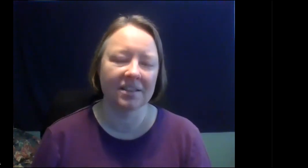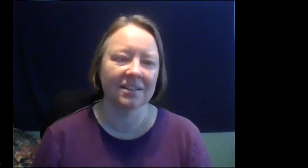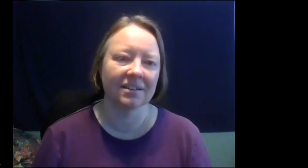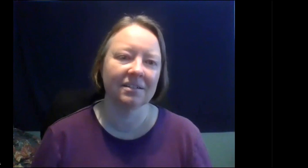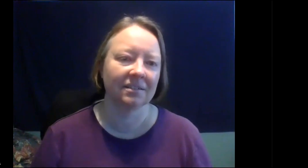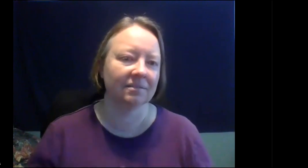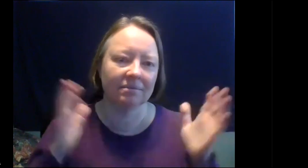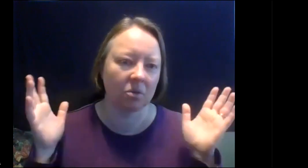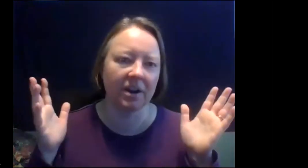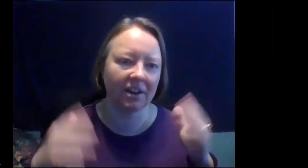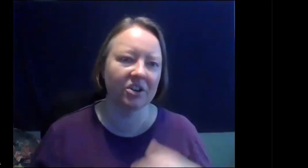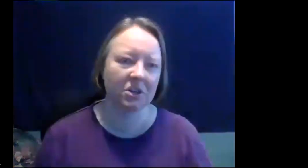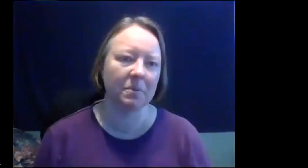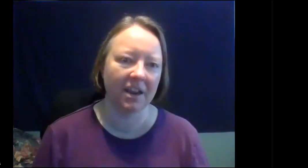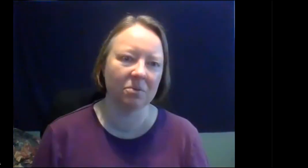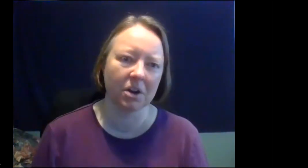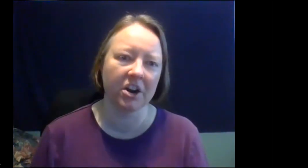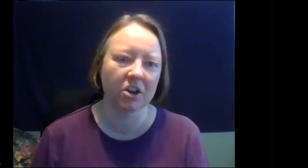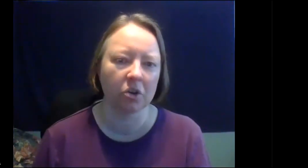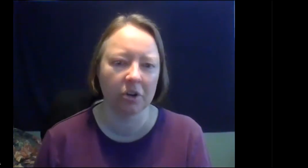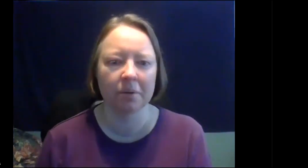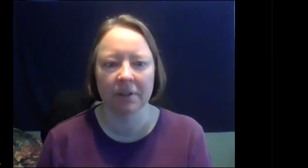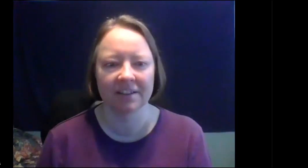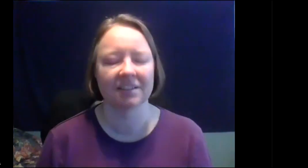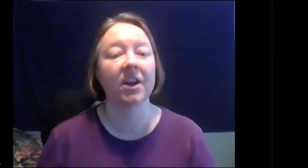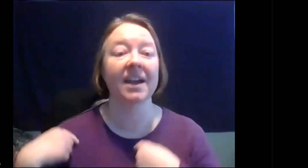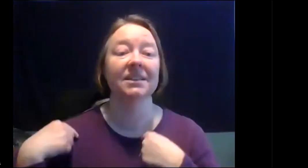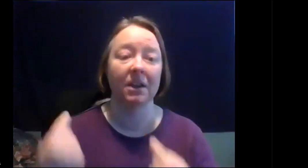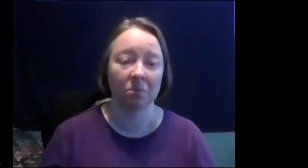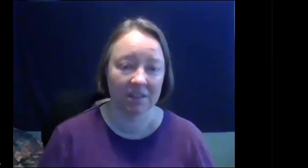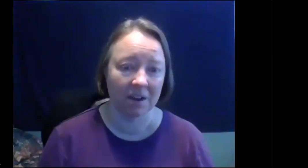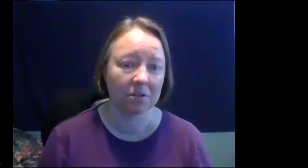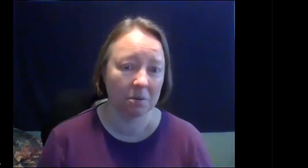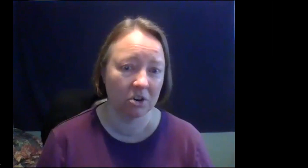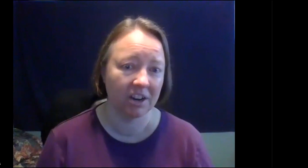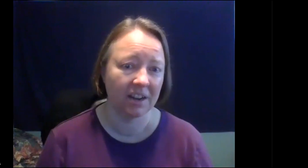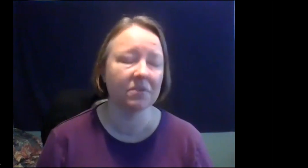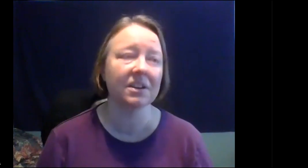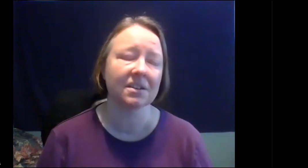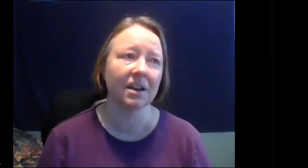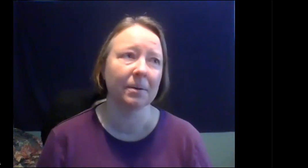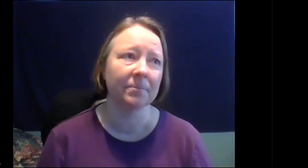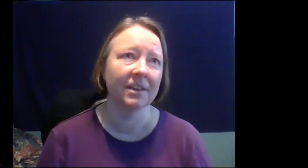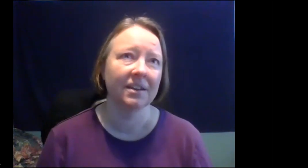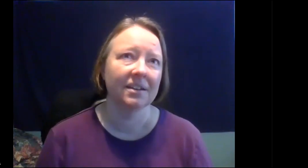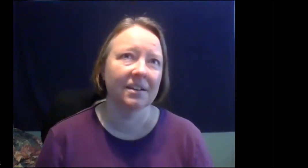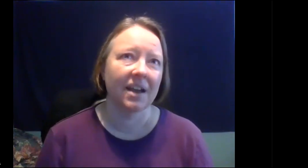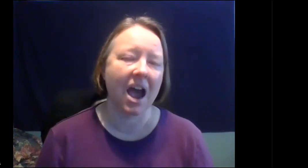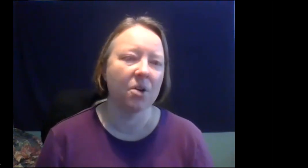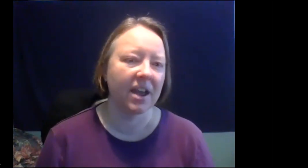quite a large debate regarding cochlear implants, and there has been with the deaf community. Even how